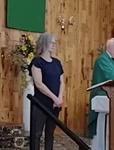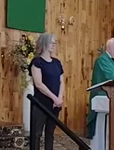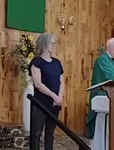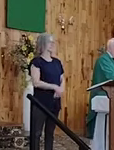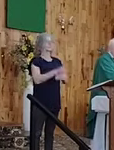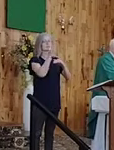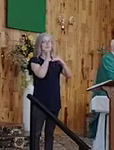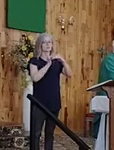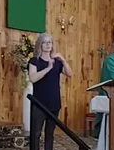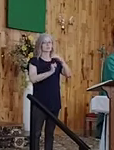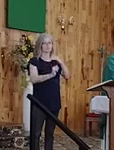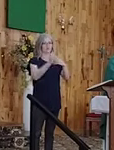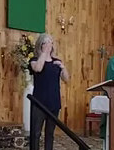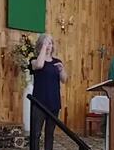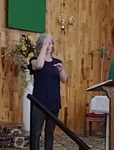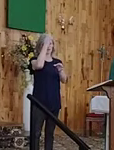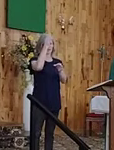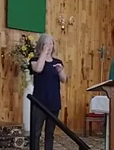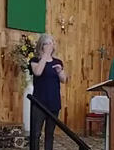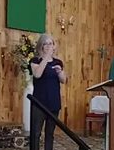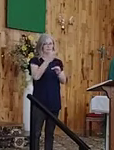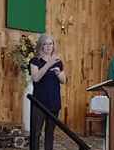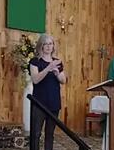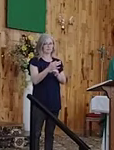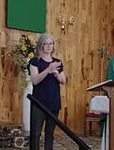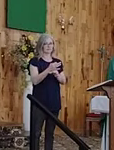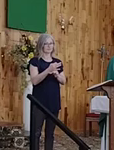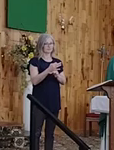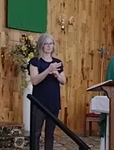The mystery of faith.